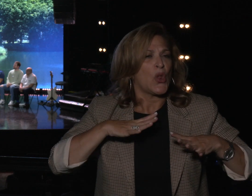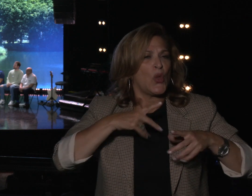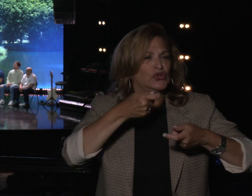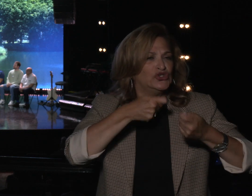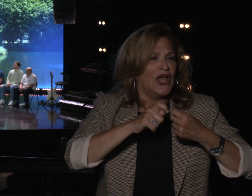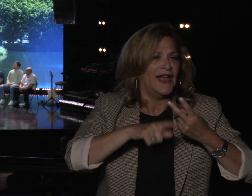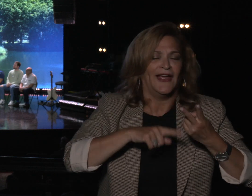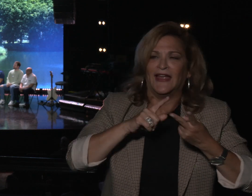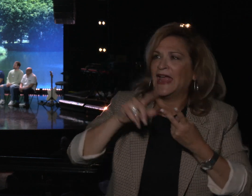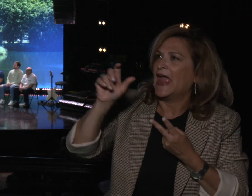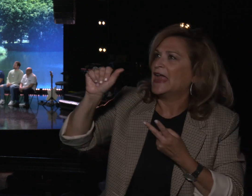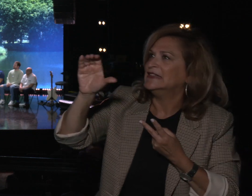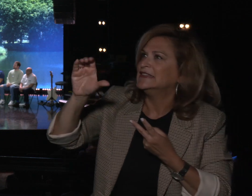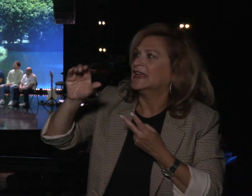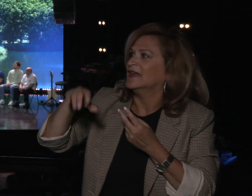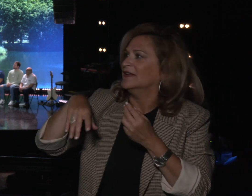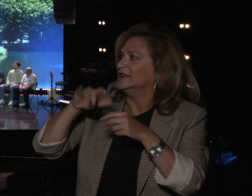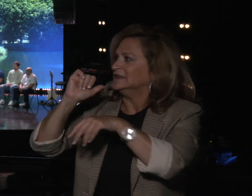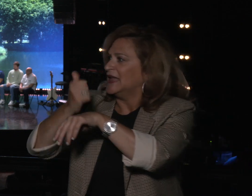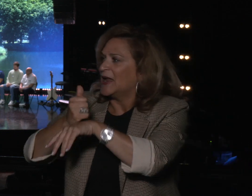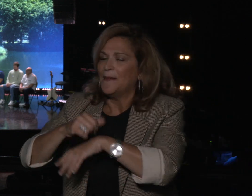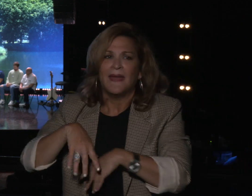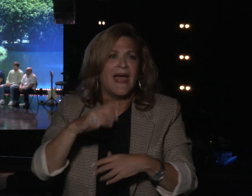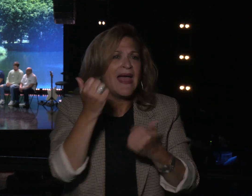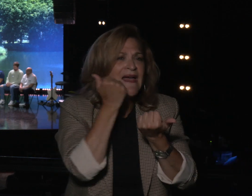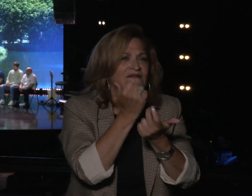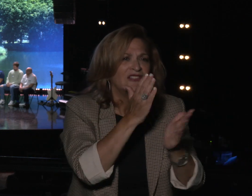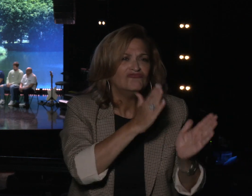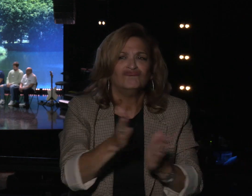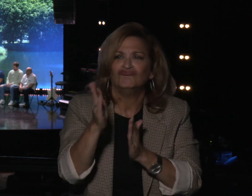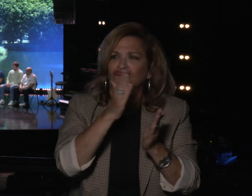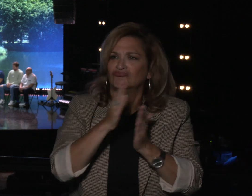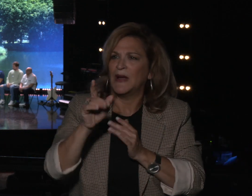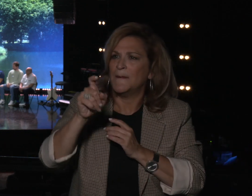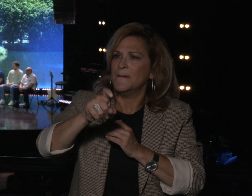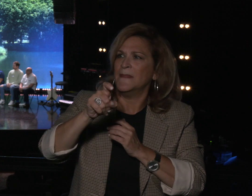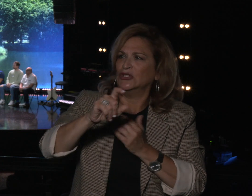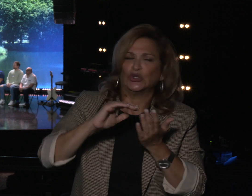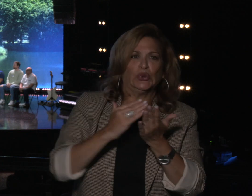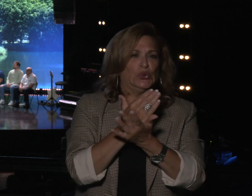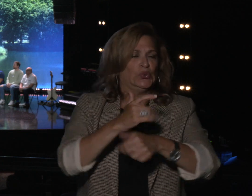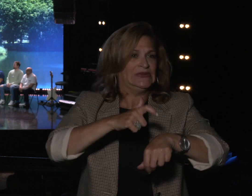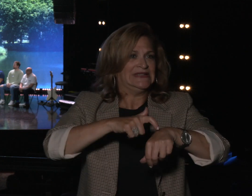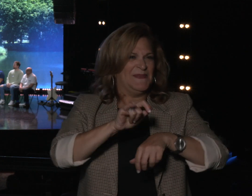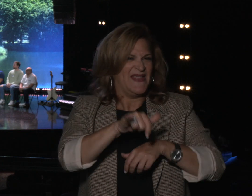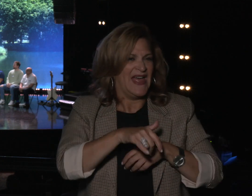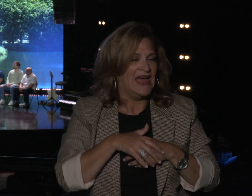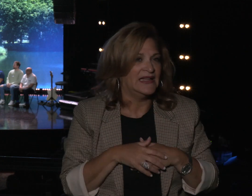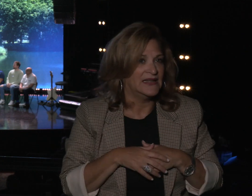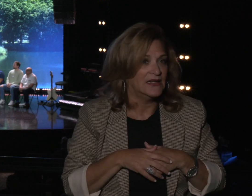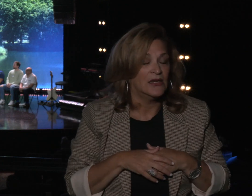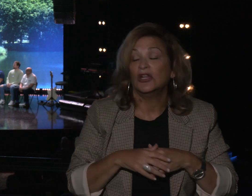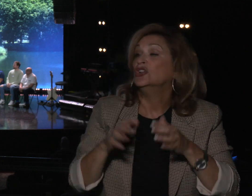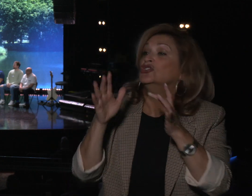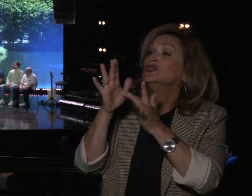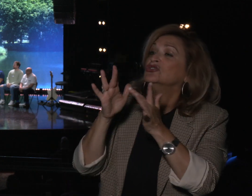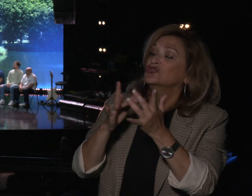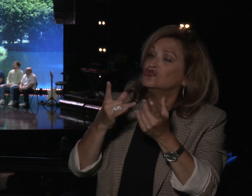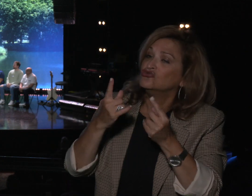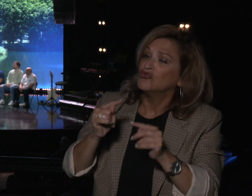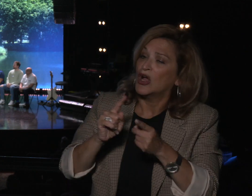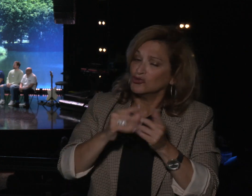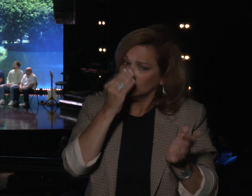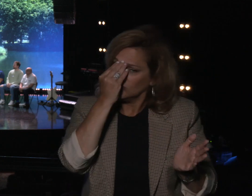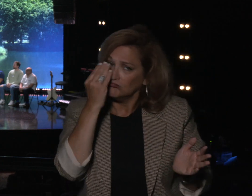house, the air conditioner, all this, like there's all these preparations that gotta be made as you move into a new season. Jesus is trying to tell his disciples, I'm about